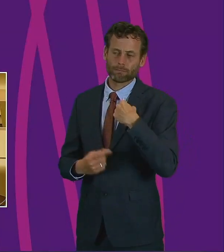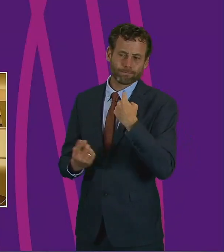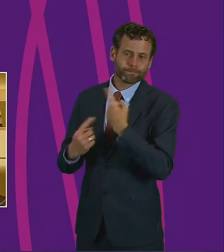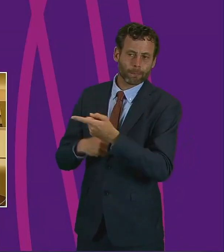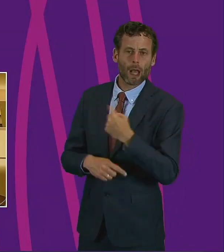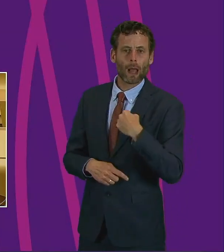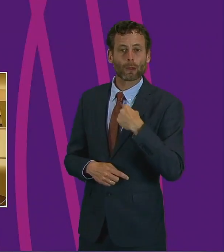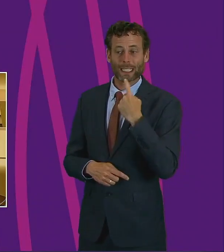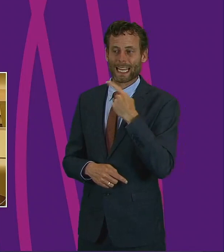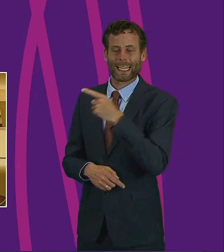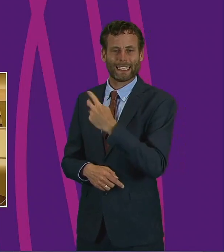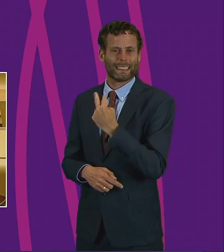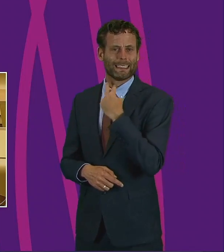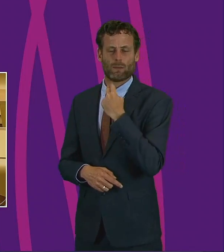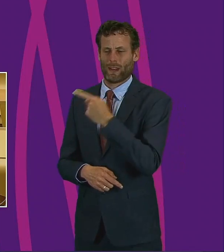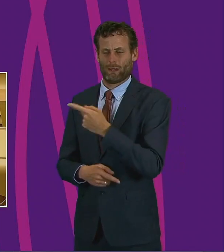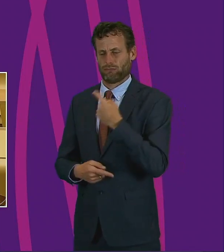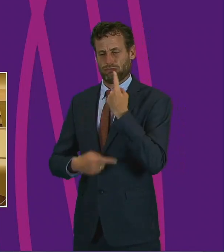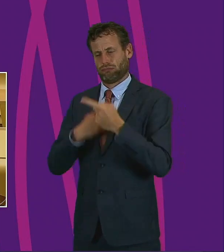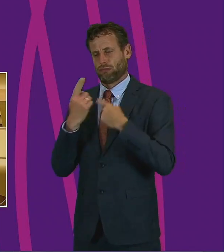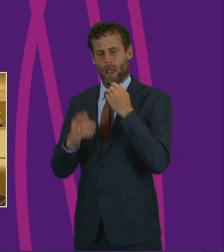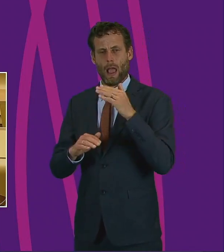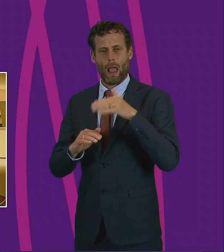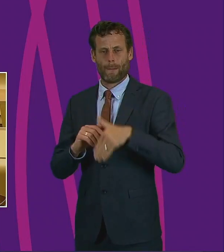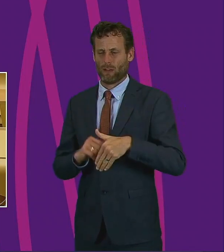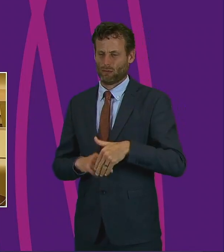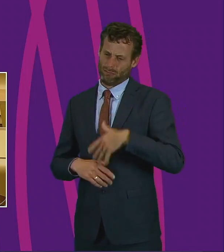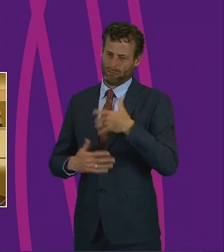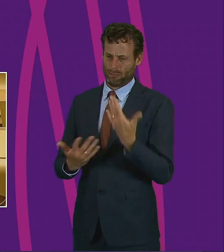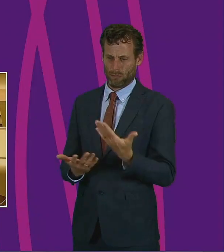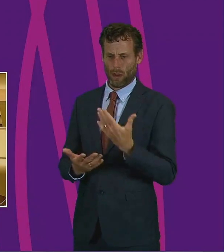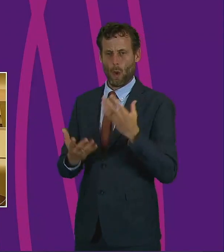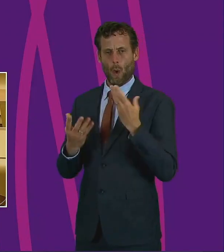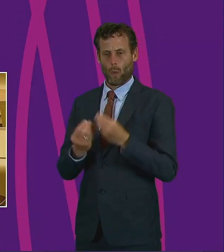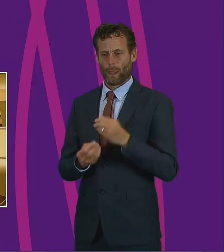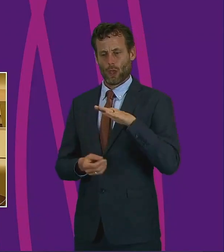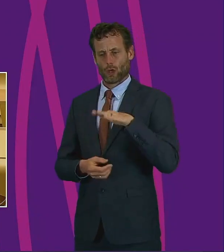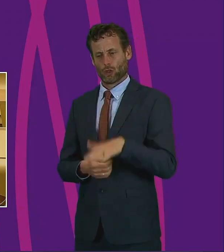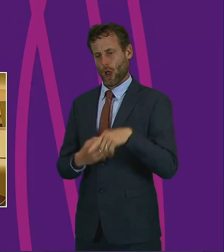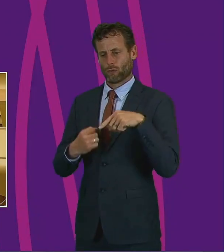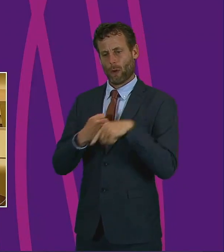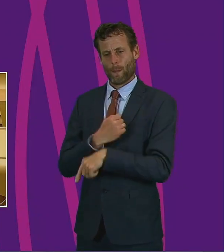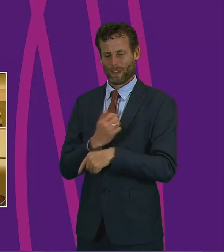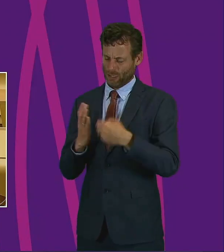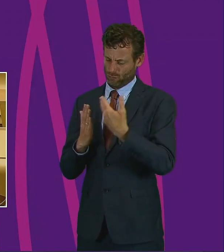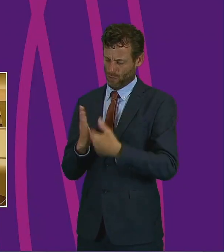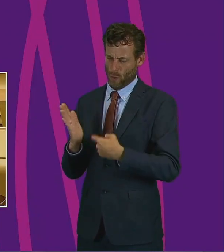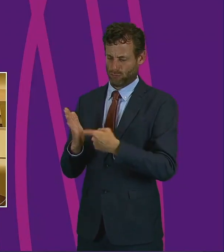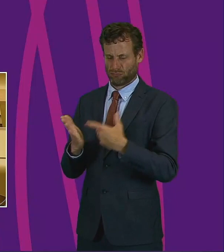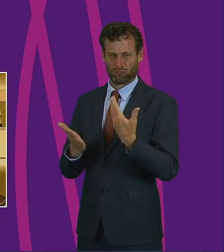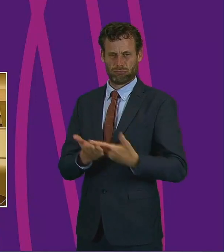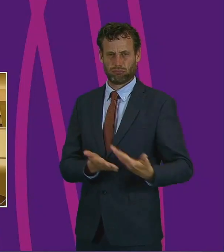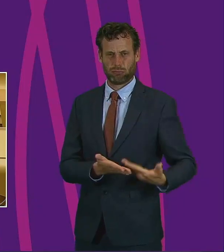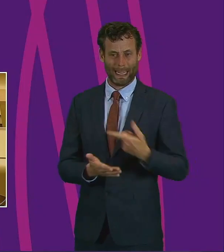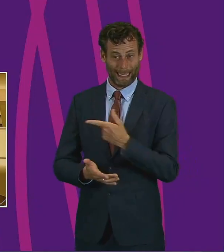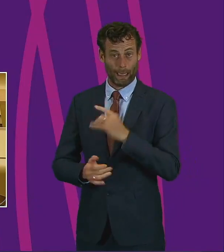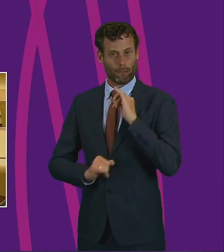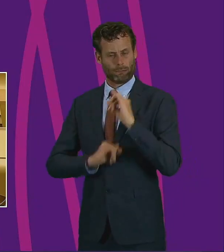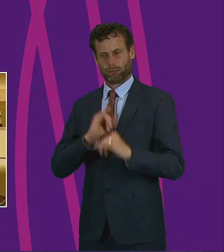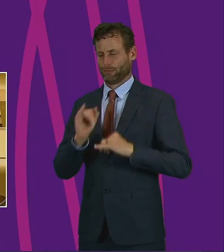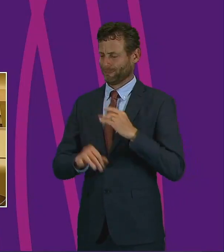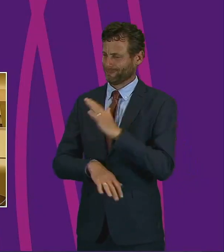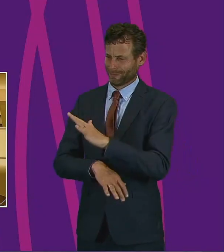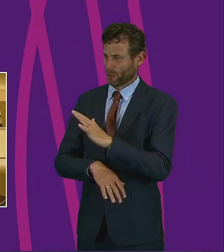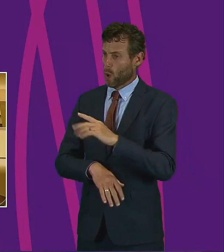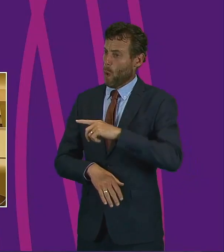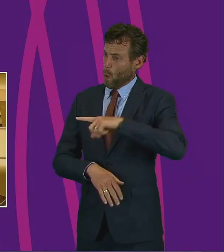disappointed by his unfair characterisation of what's happened with the child poverty report. The government has been busy supporting the